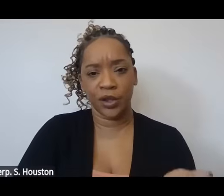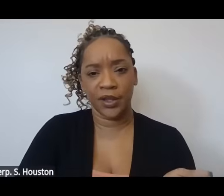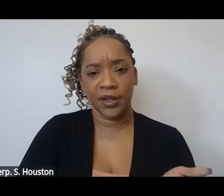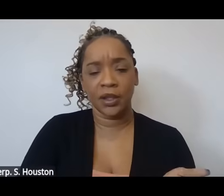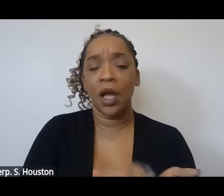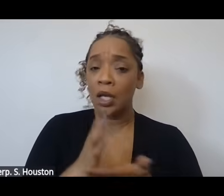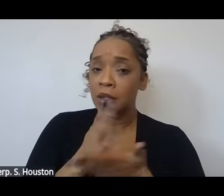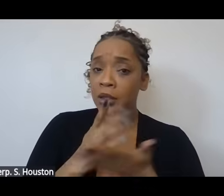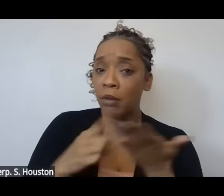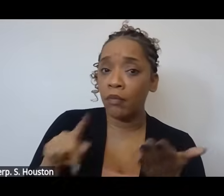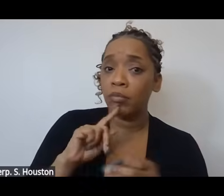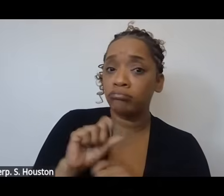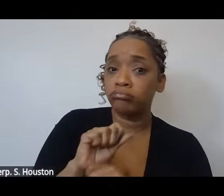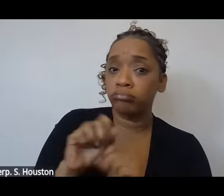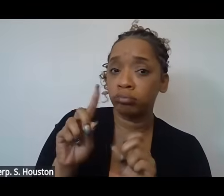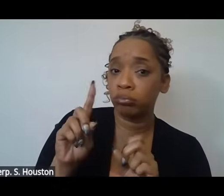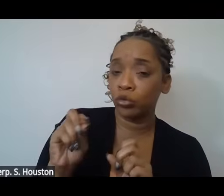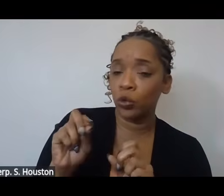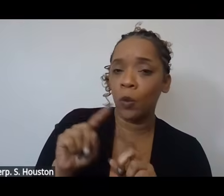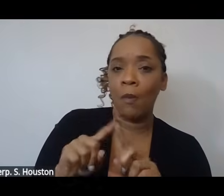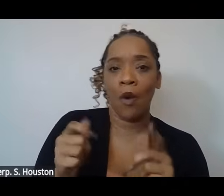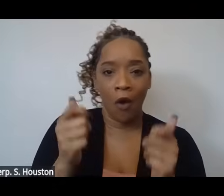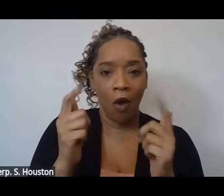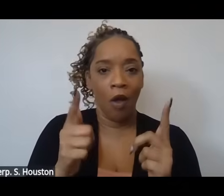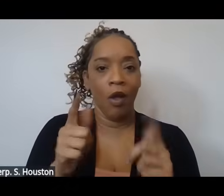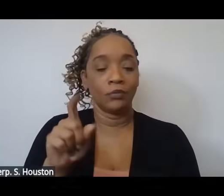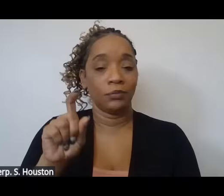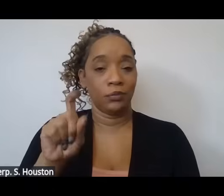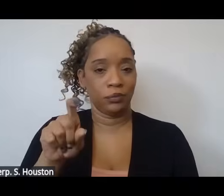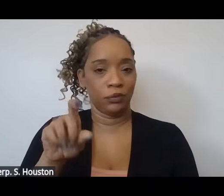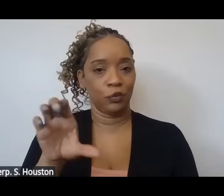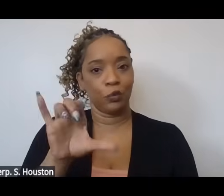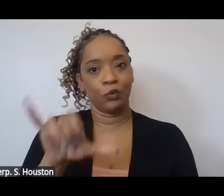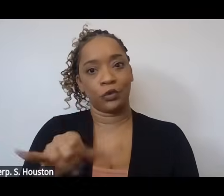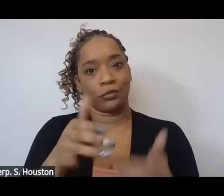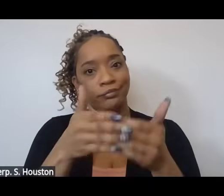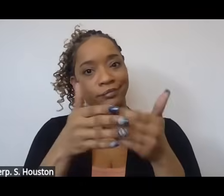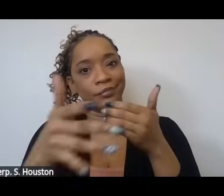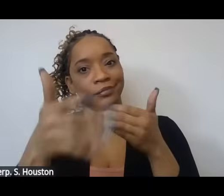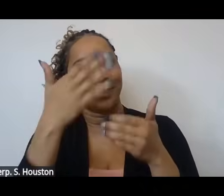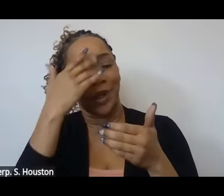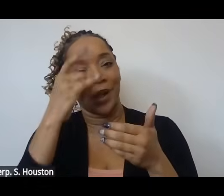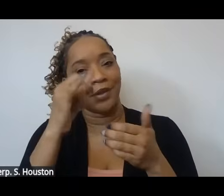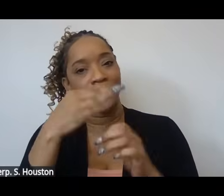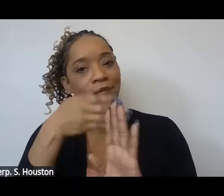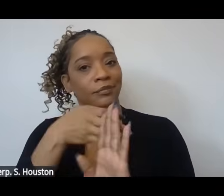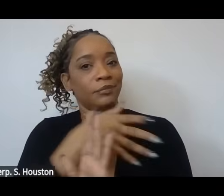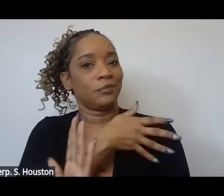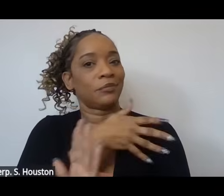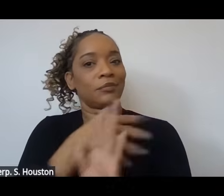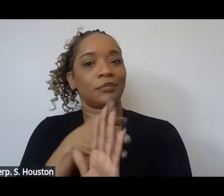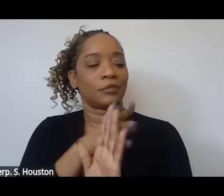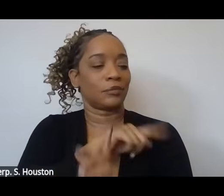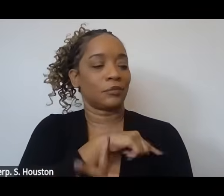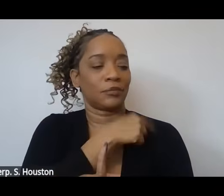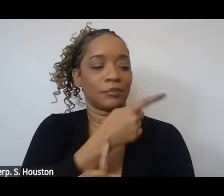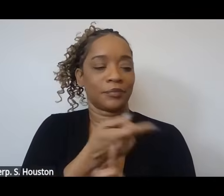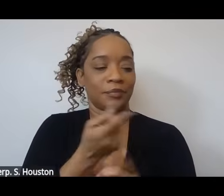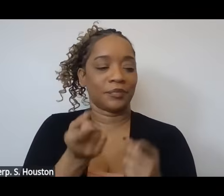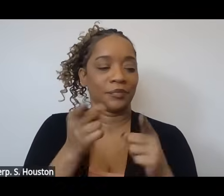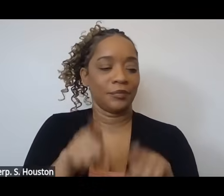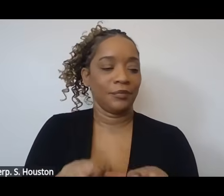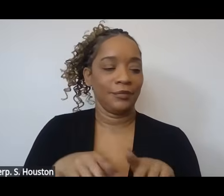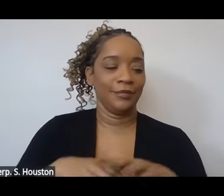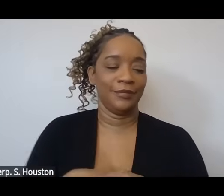future do so, given what has happened in the past, given what happened particularly in 2022, but again